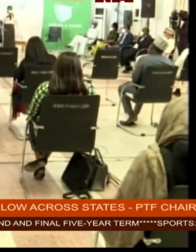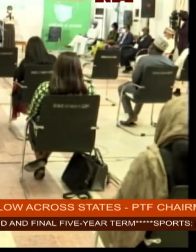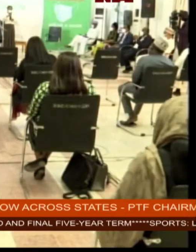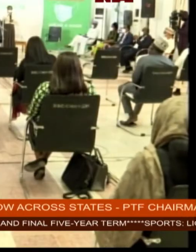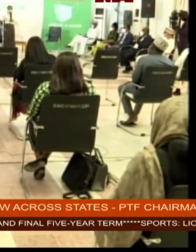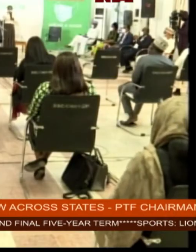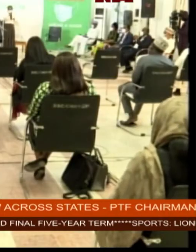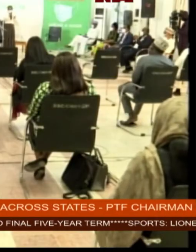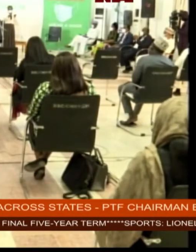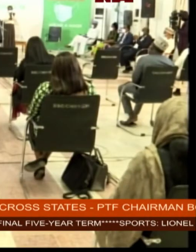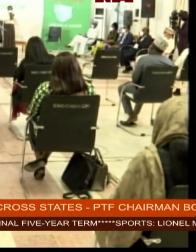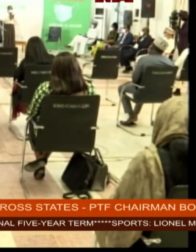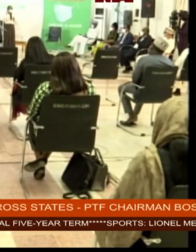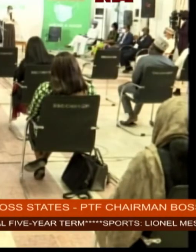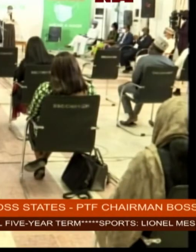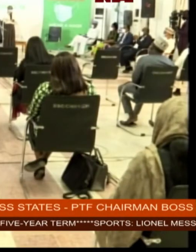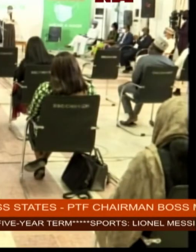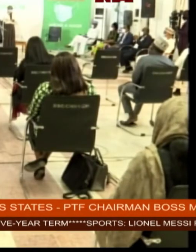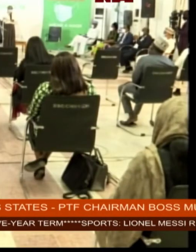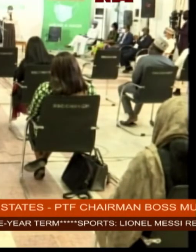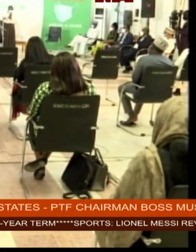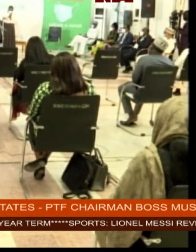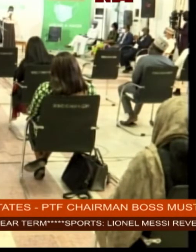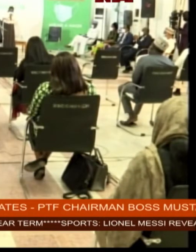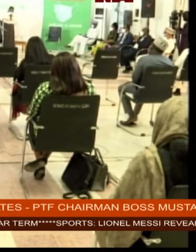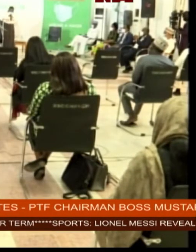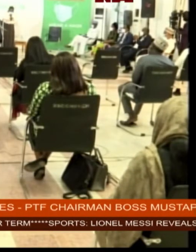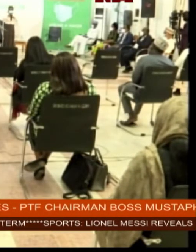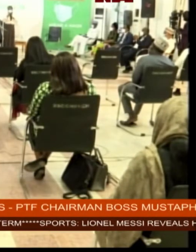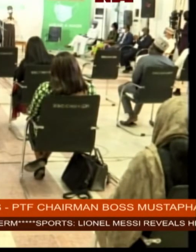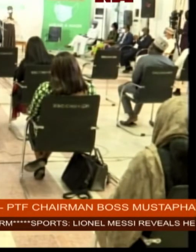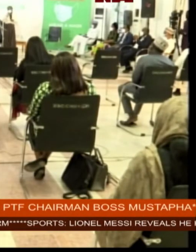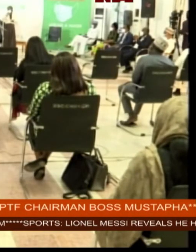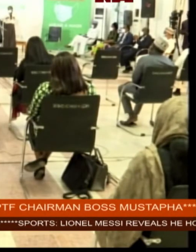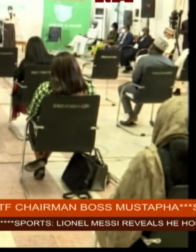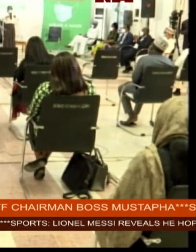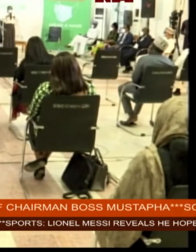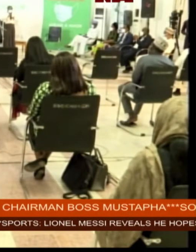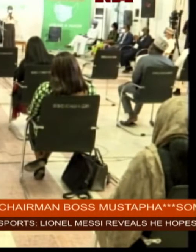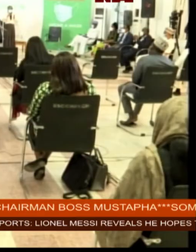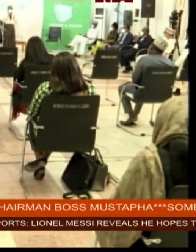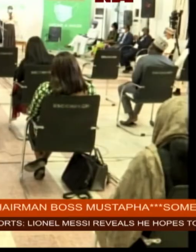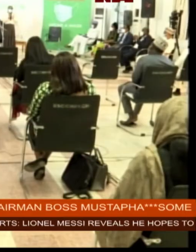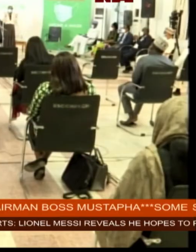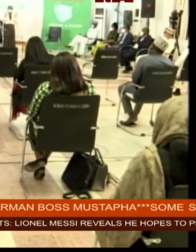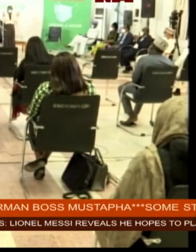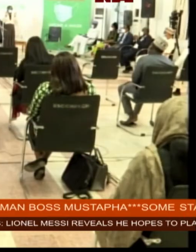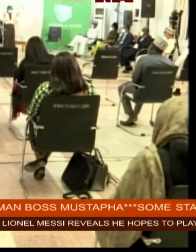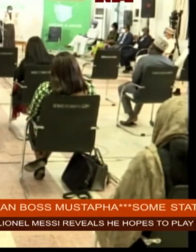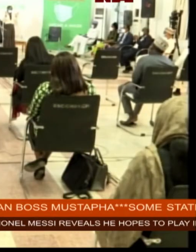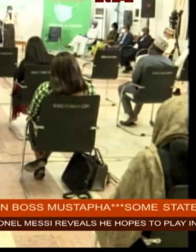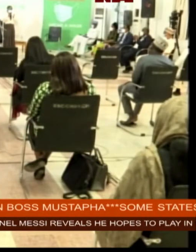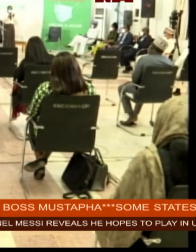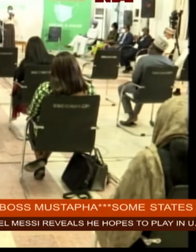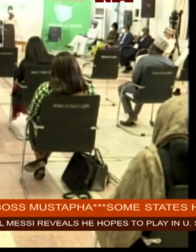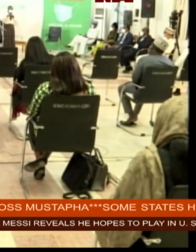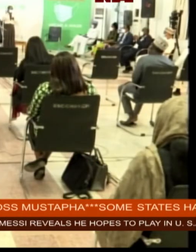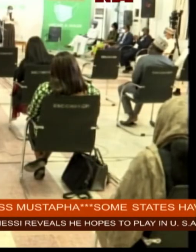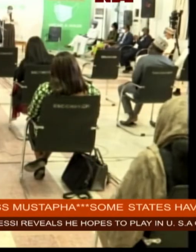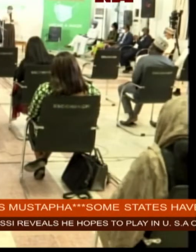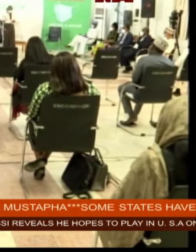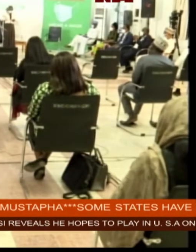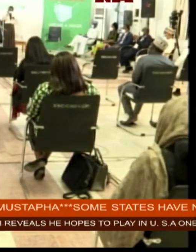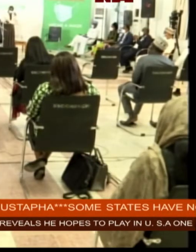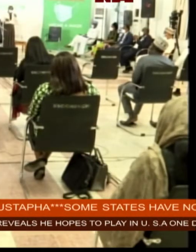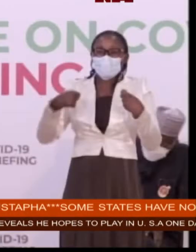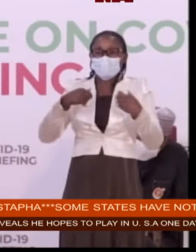January will be a tough month, no doubt about it. January will be a tough month, so we have